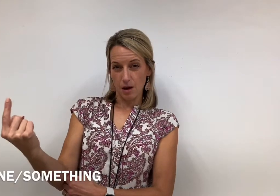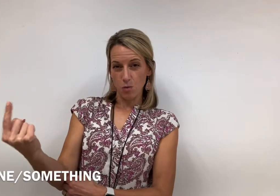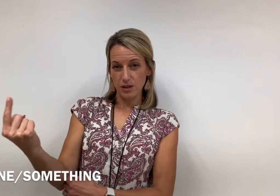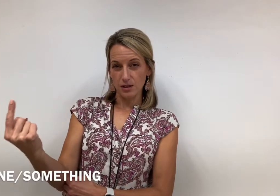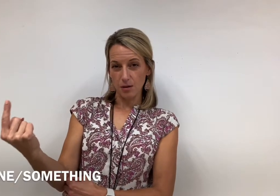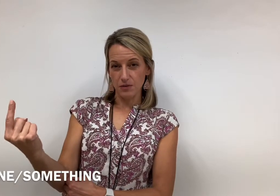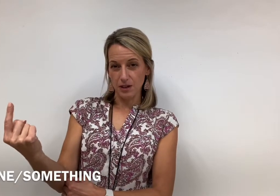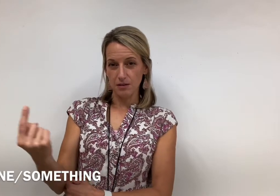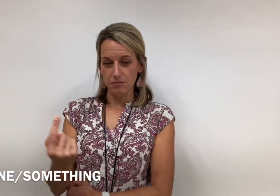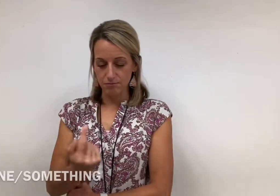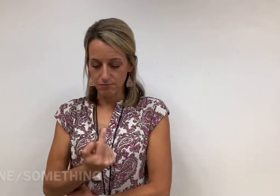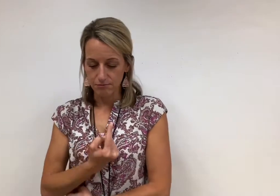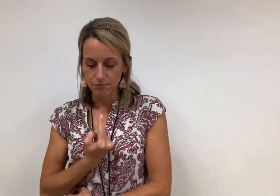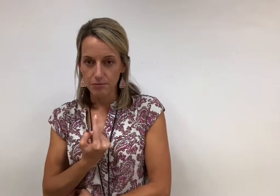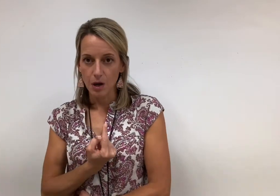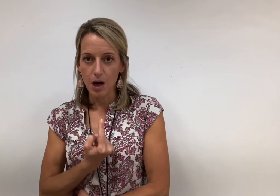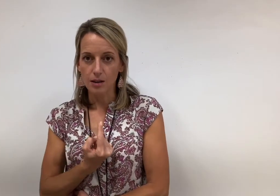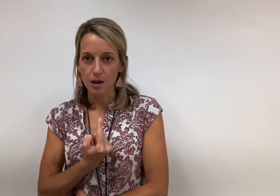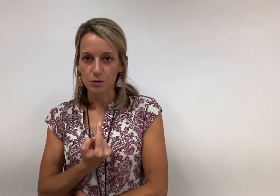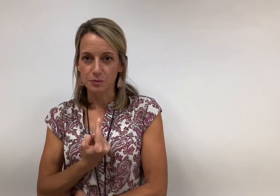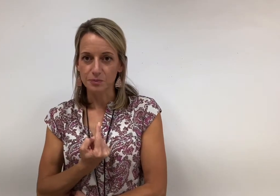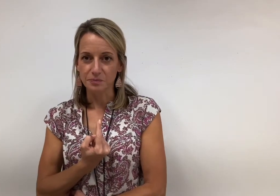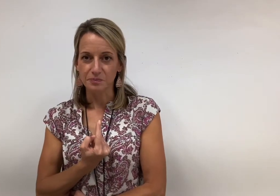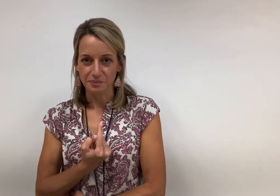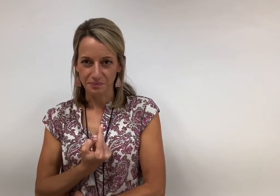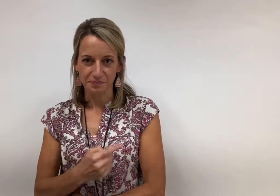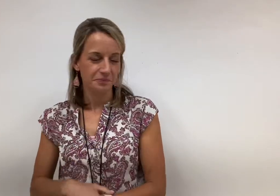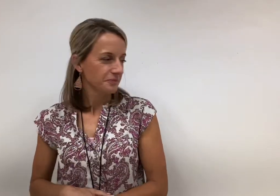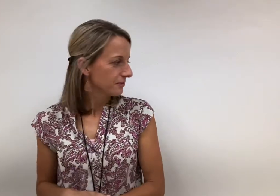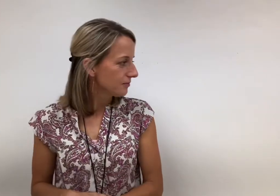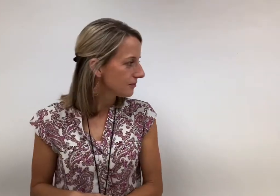someone, something, alone.